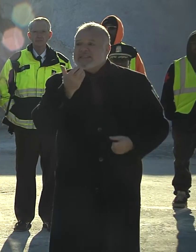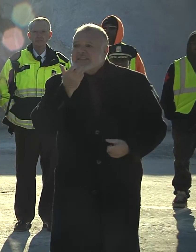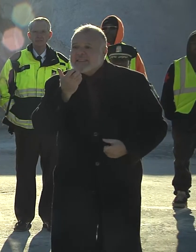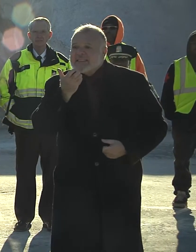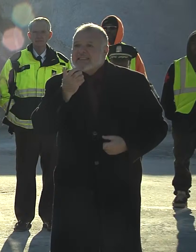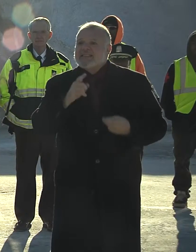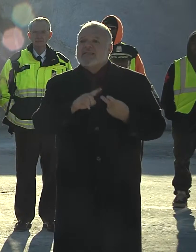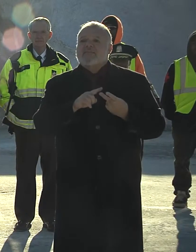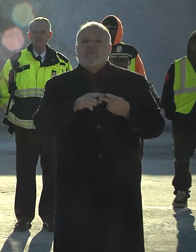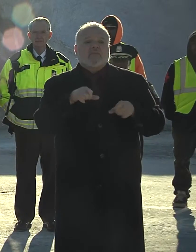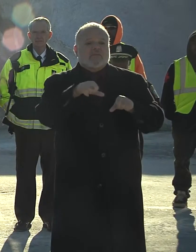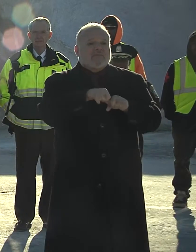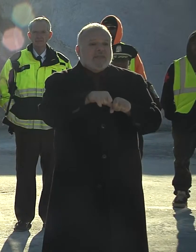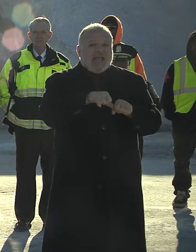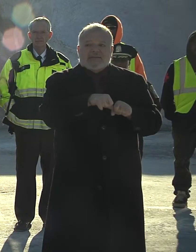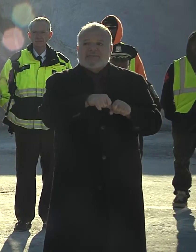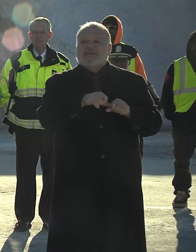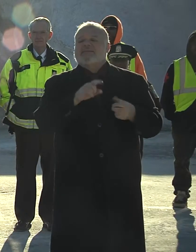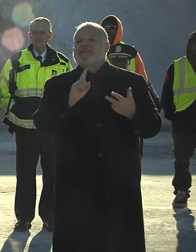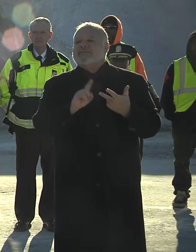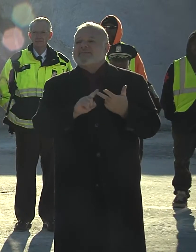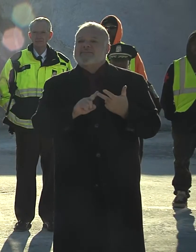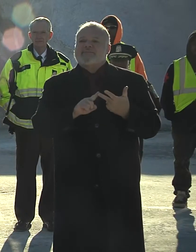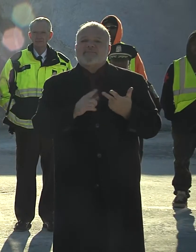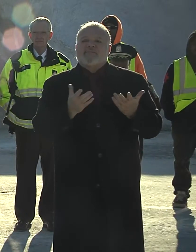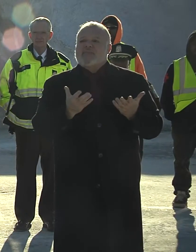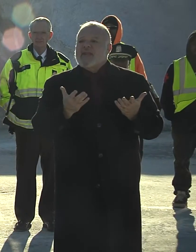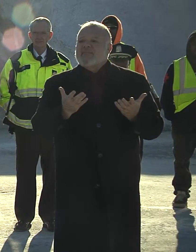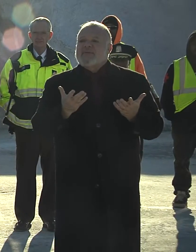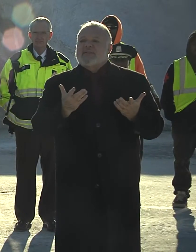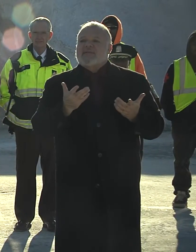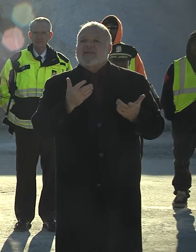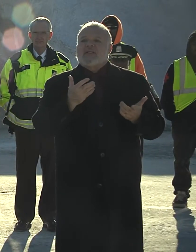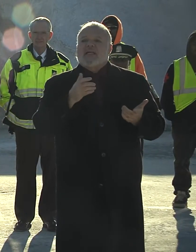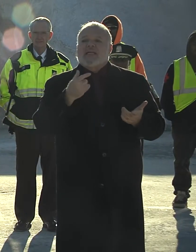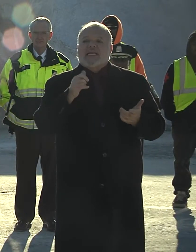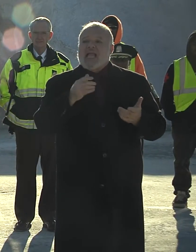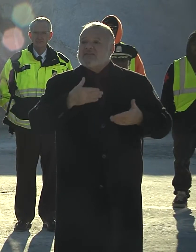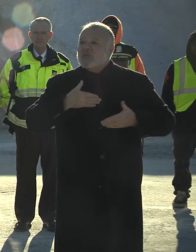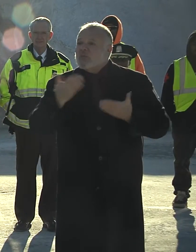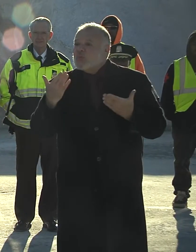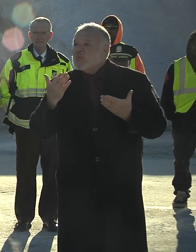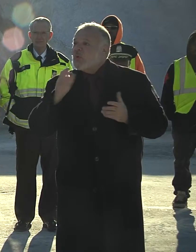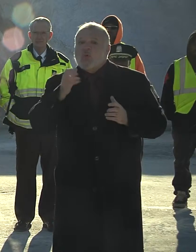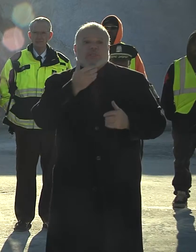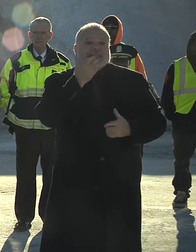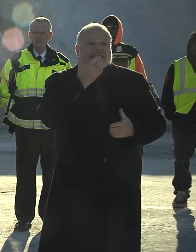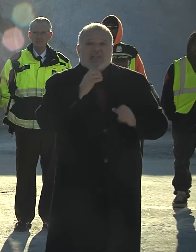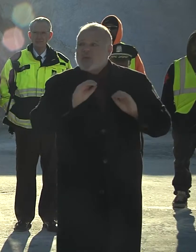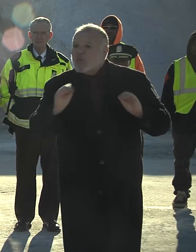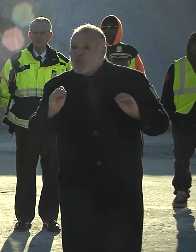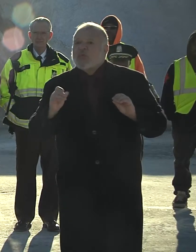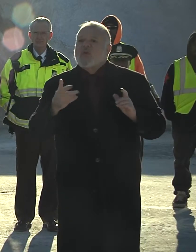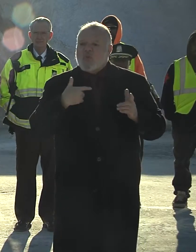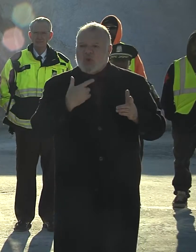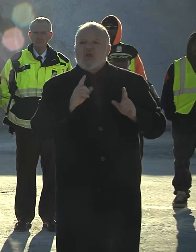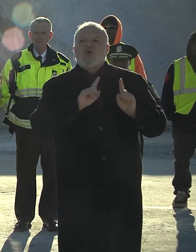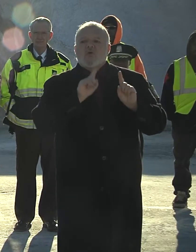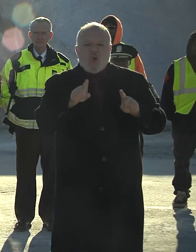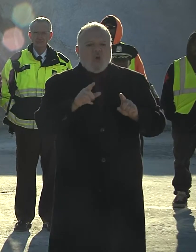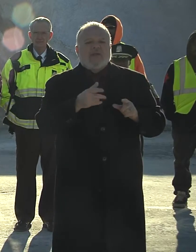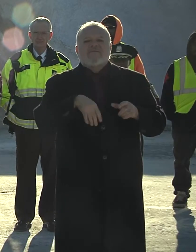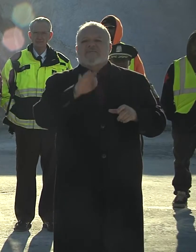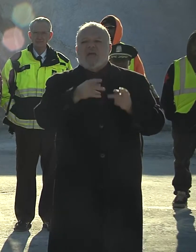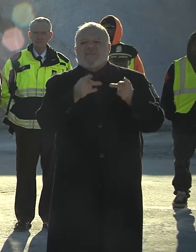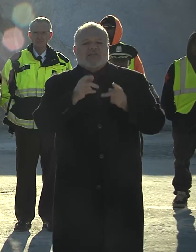help you find heating and cooling heating centers in your neighborhood. Liaisons are also multilingual and are prepared to help